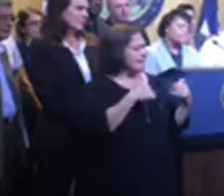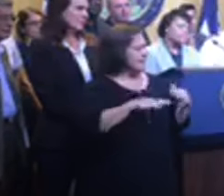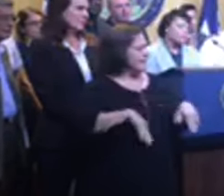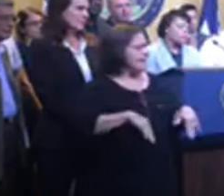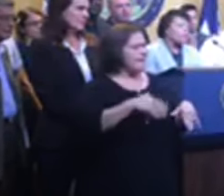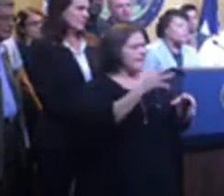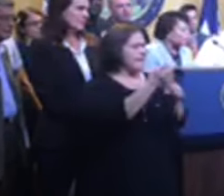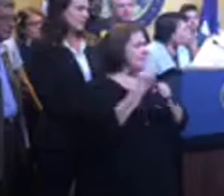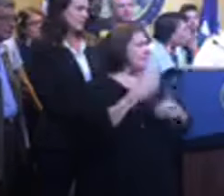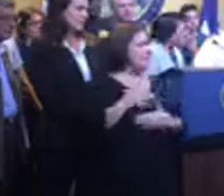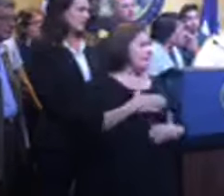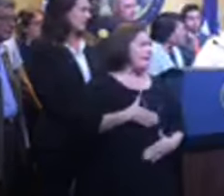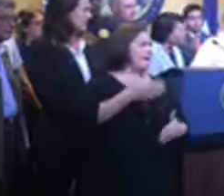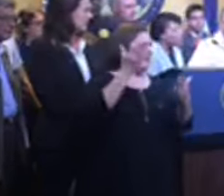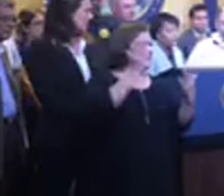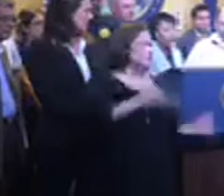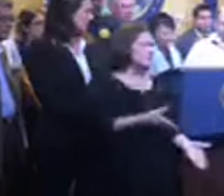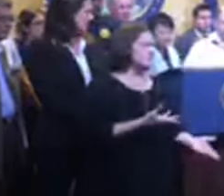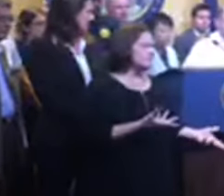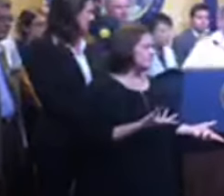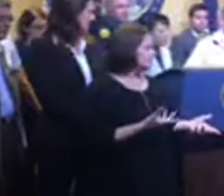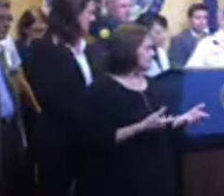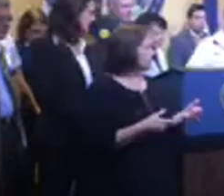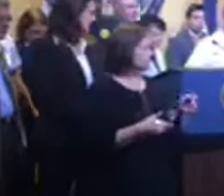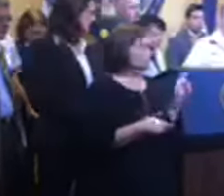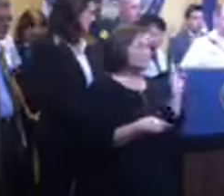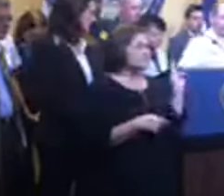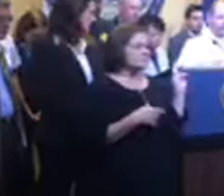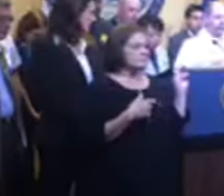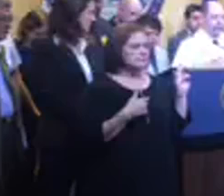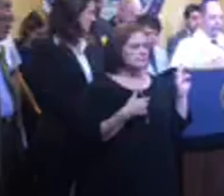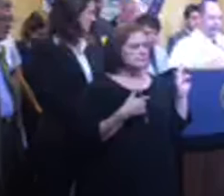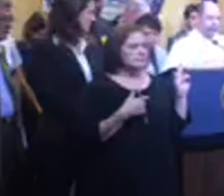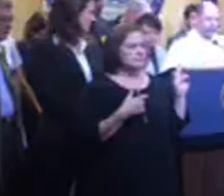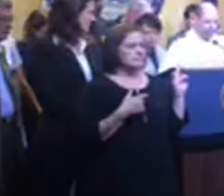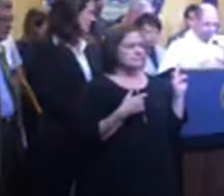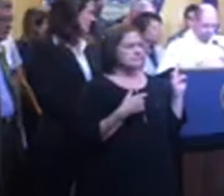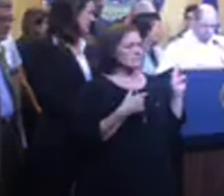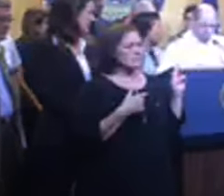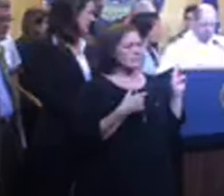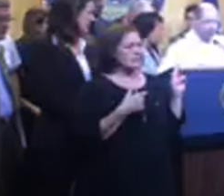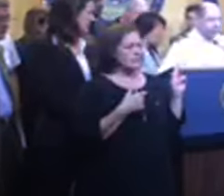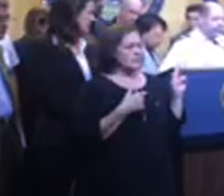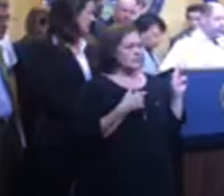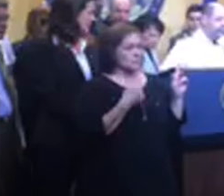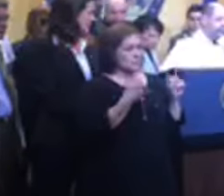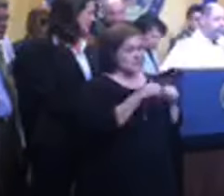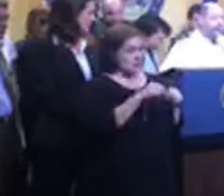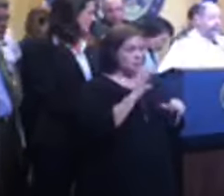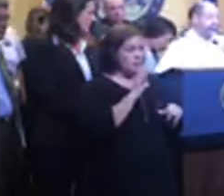point? You want to speak to that? Yeah. I So can follow up. once again, we talked about one of